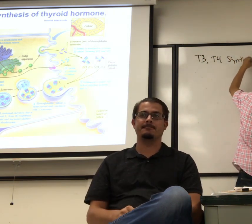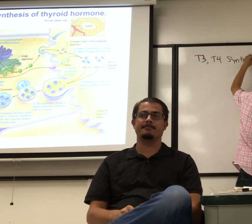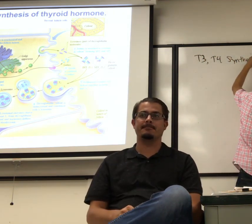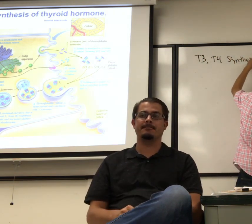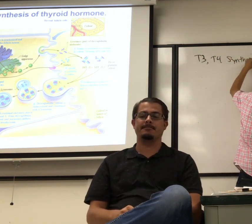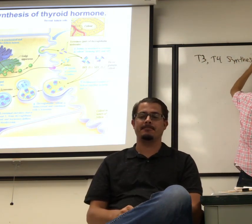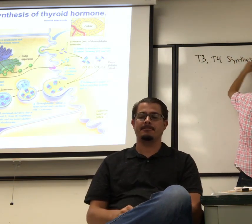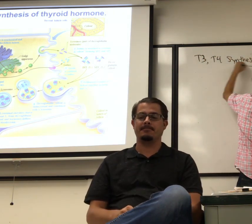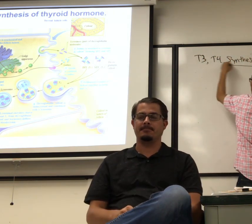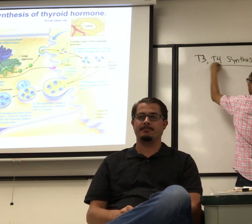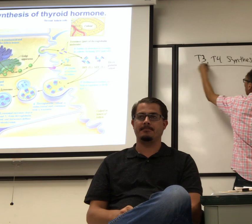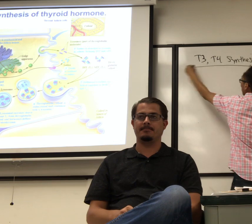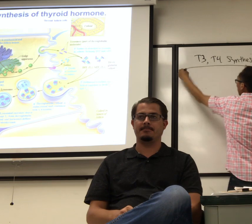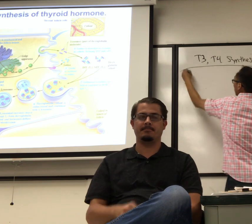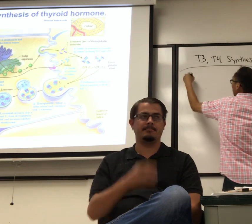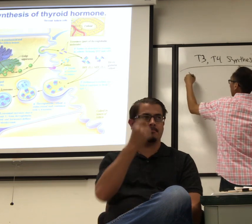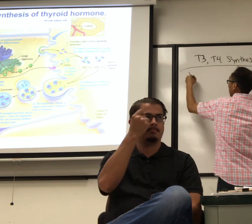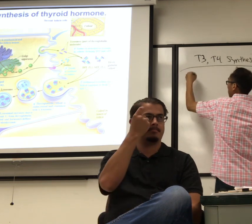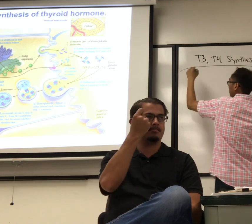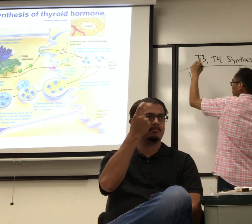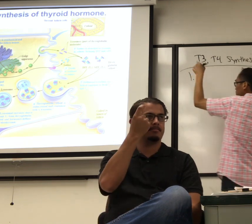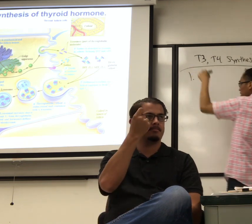T3, T4 synthesis.